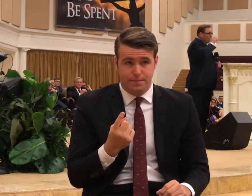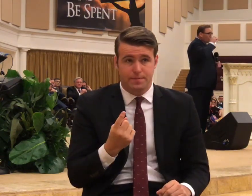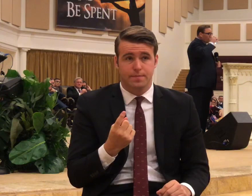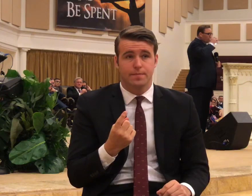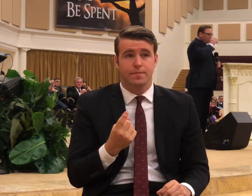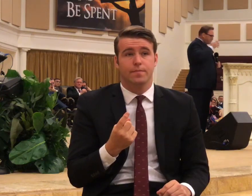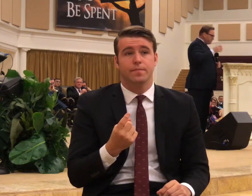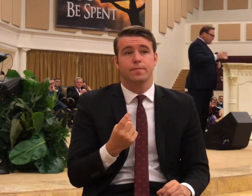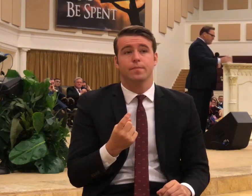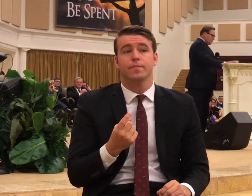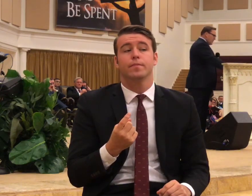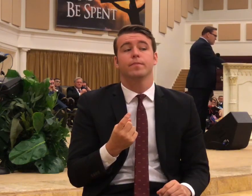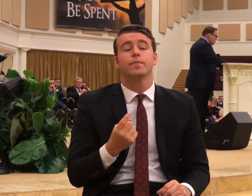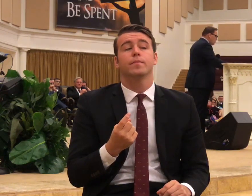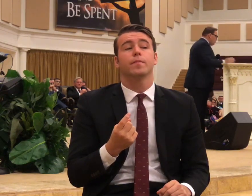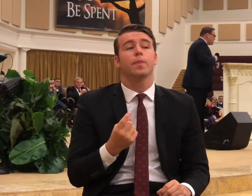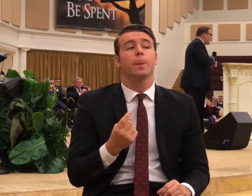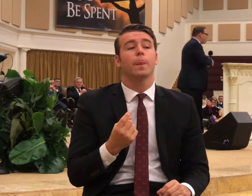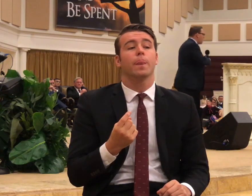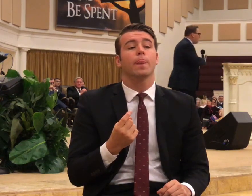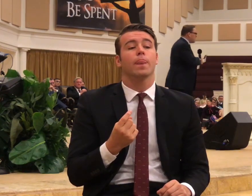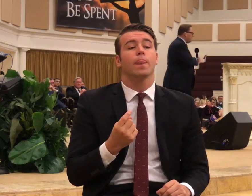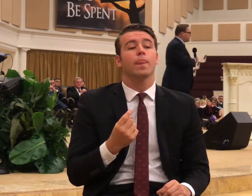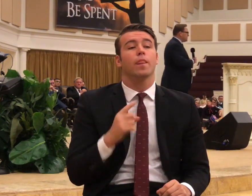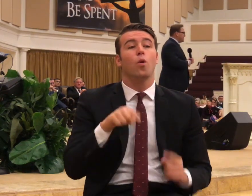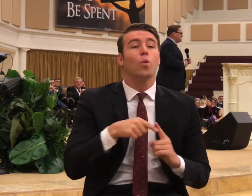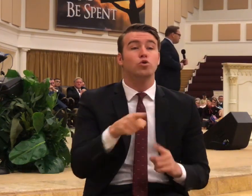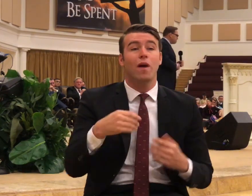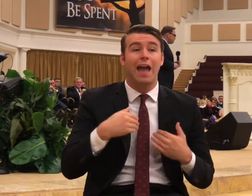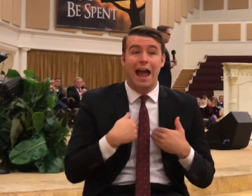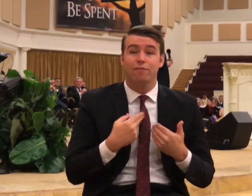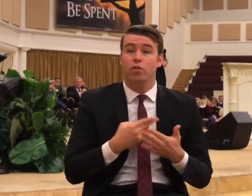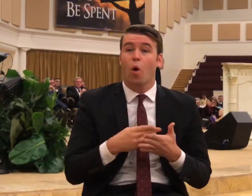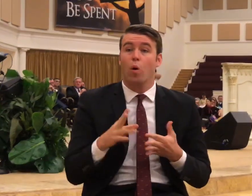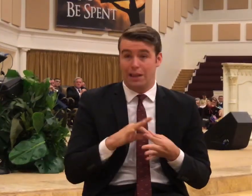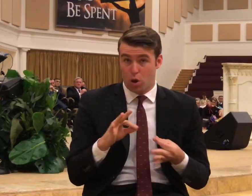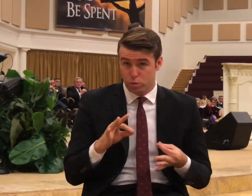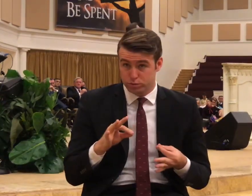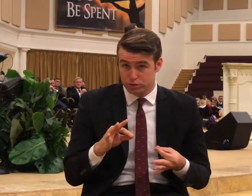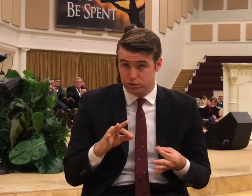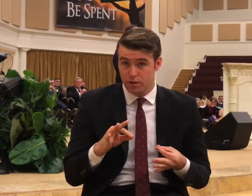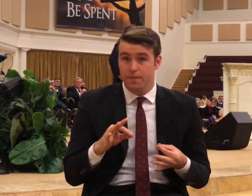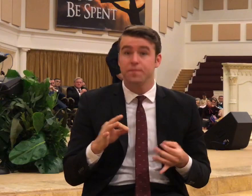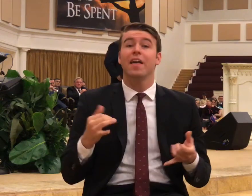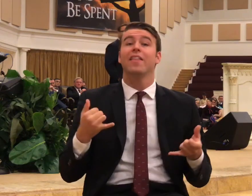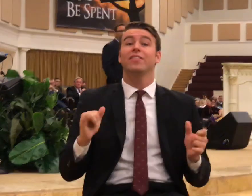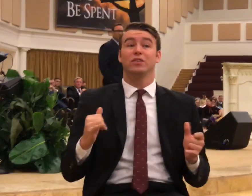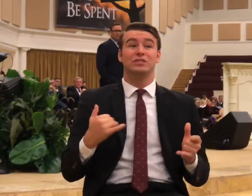When you got the Holy Ghost, there were